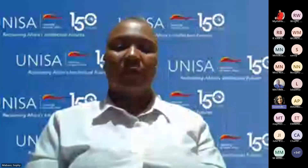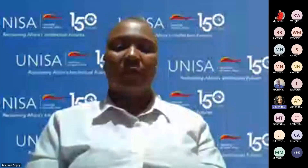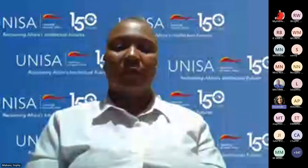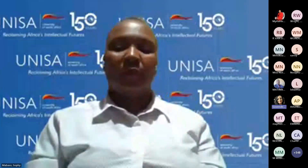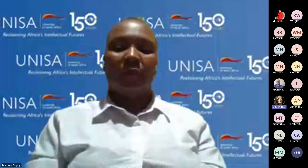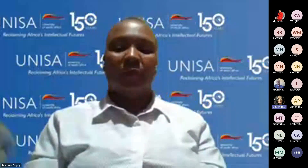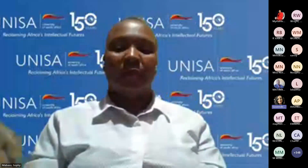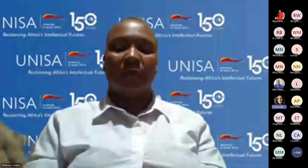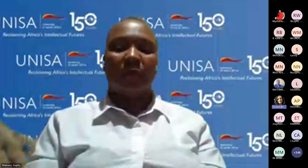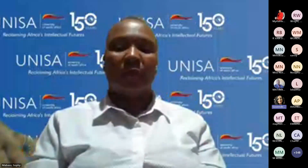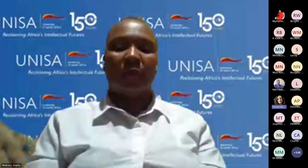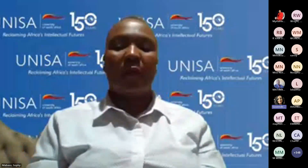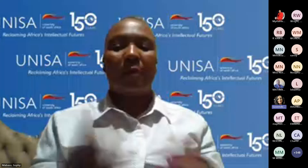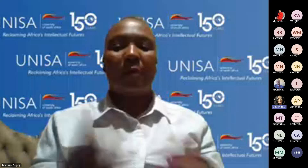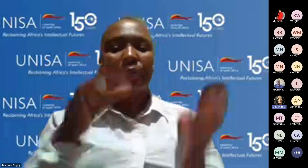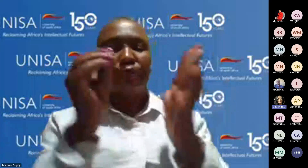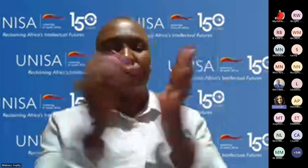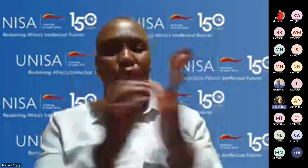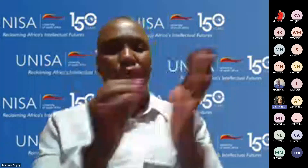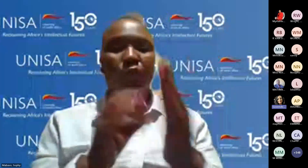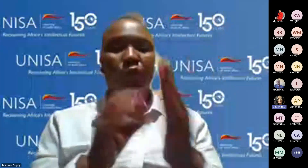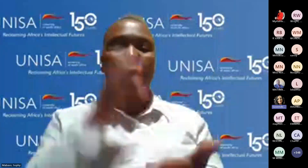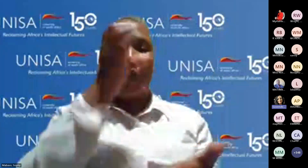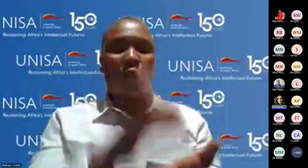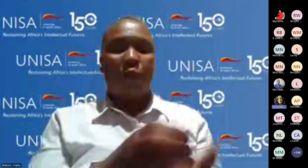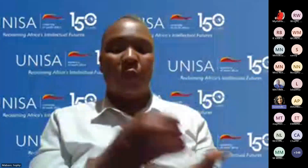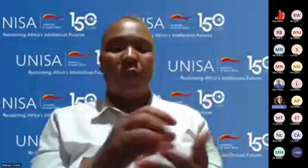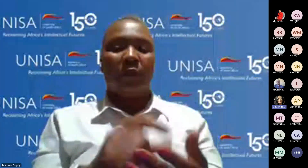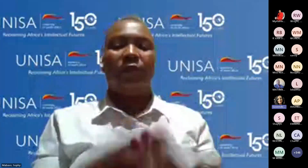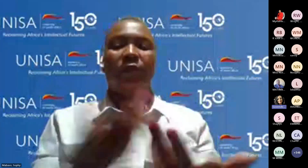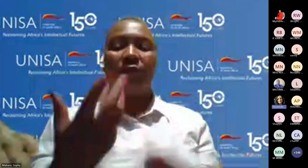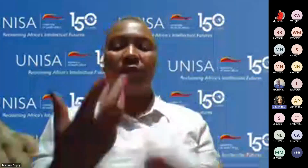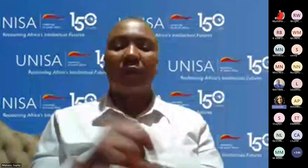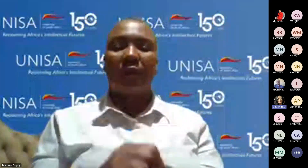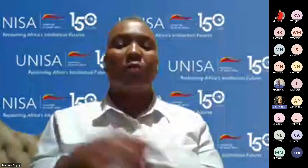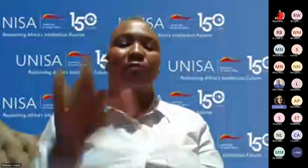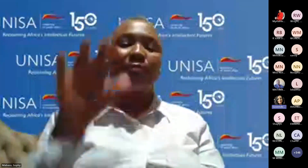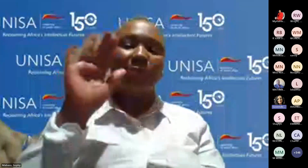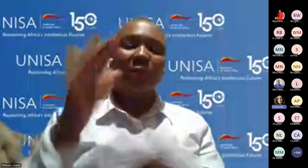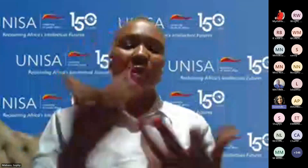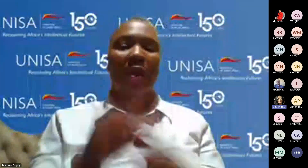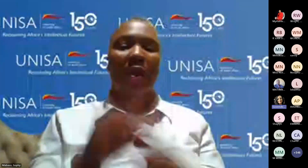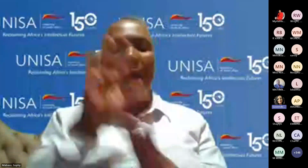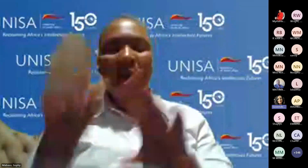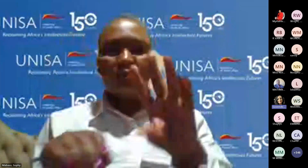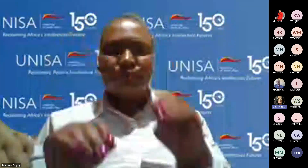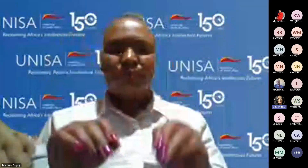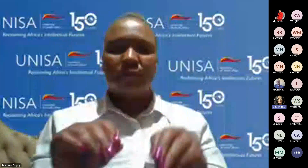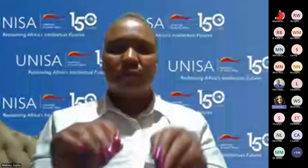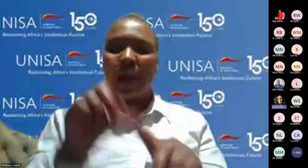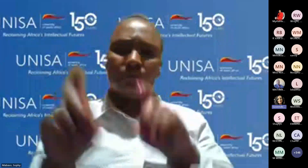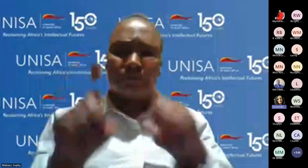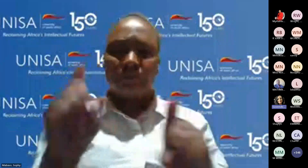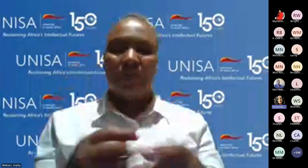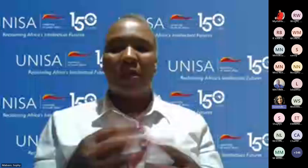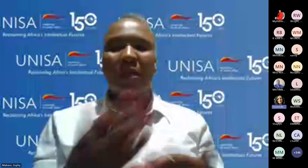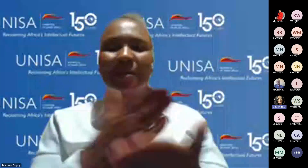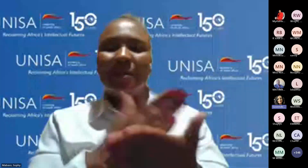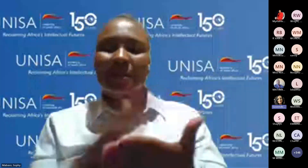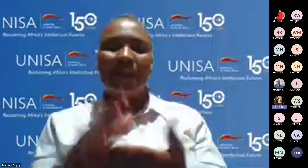Please post your comments in the chat tool, or you can raise your hand. You can ask questions. You can share